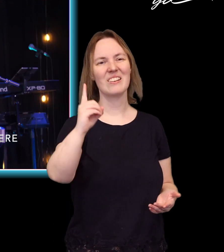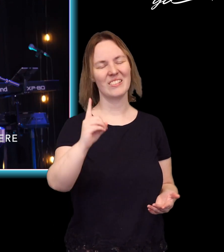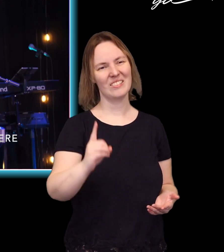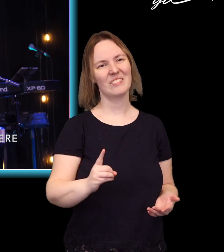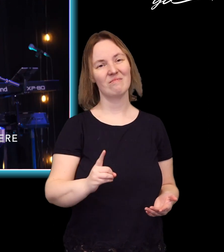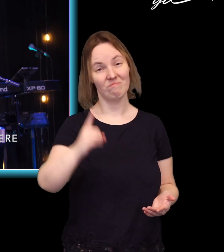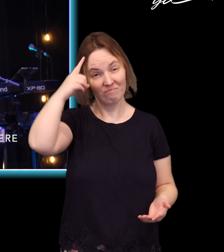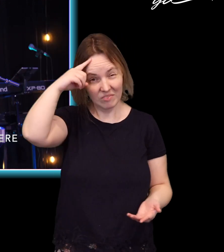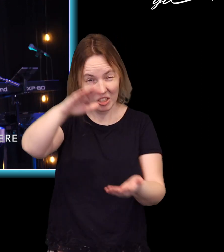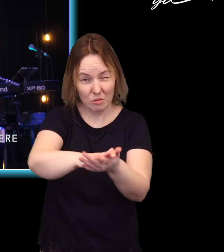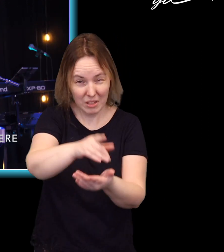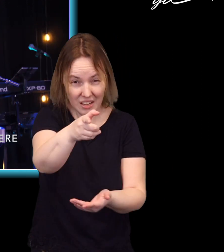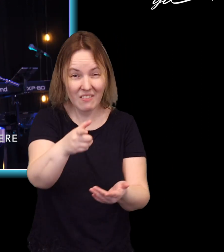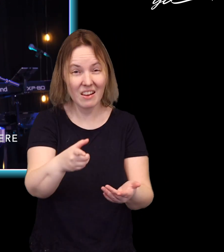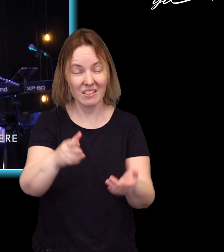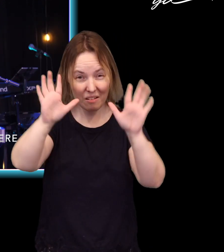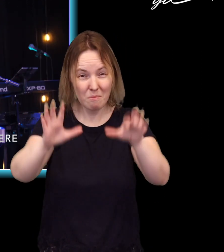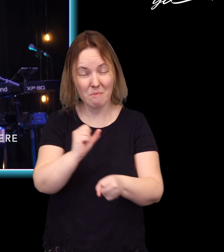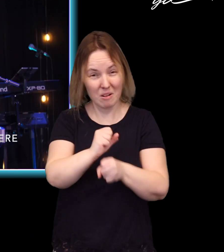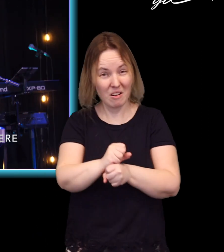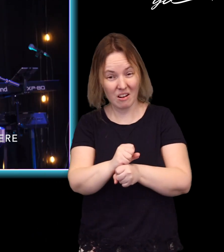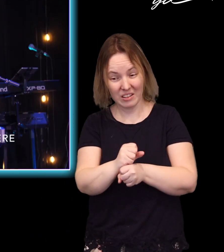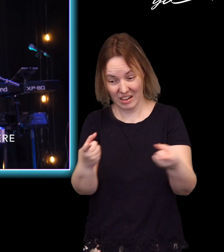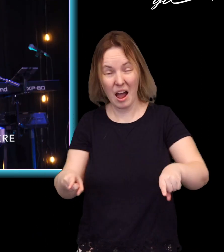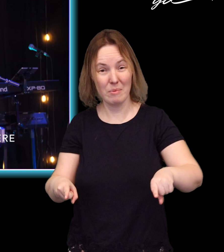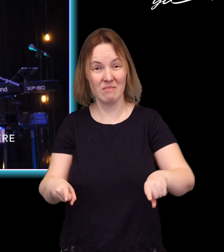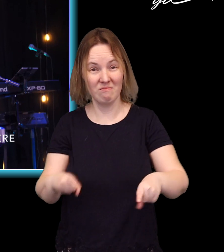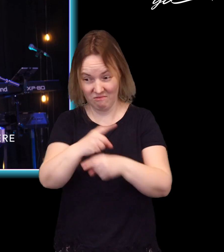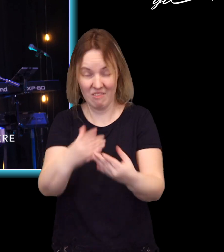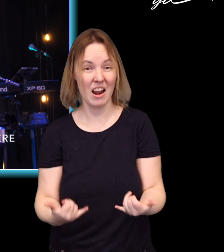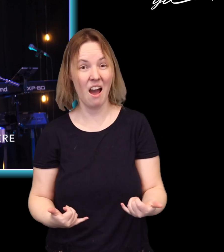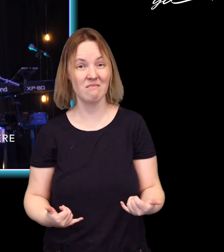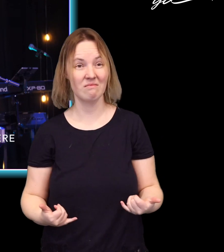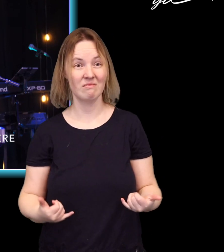Lord. Do you believe it? A miracle can happen right now in these moments. A miracle.